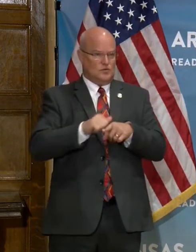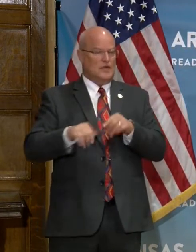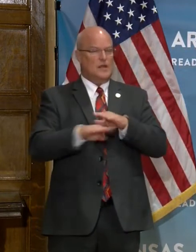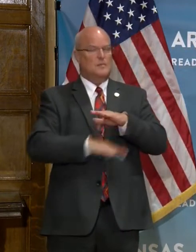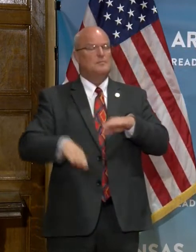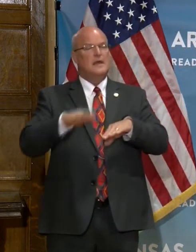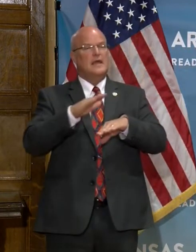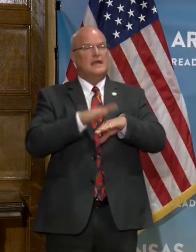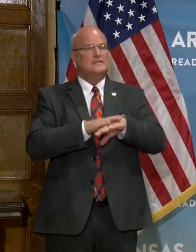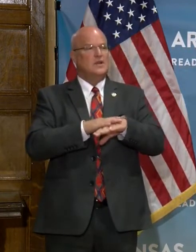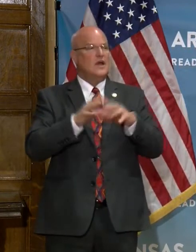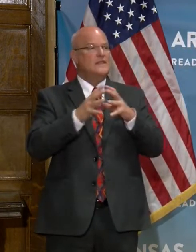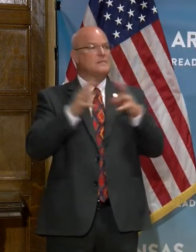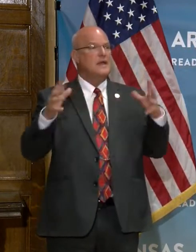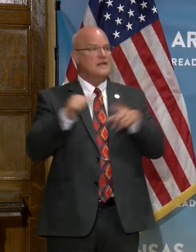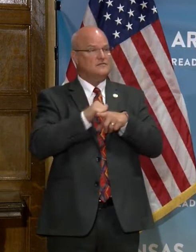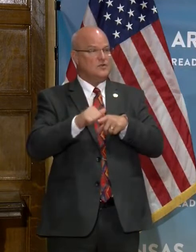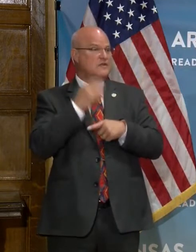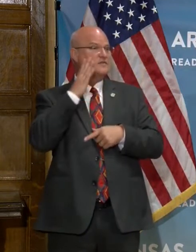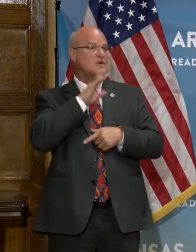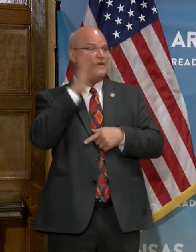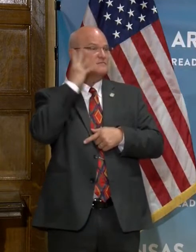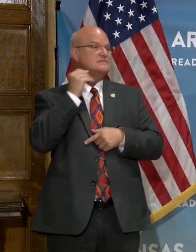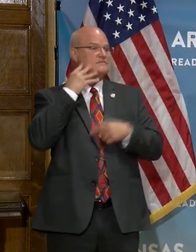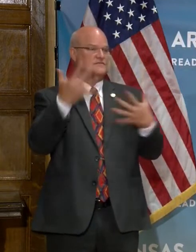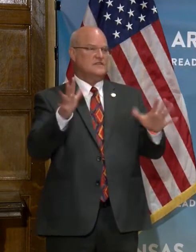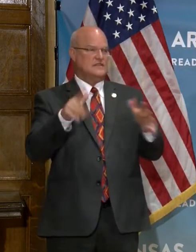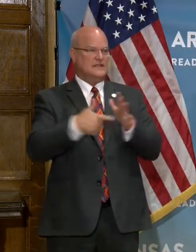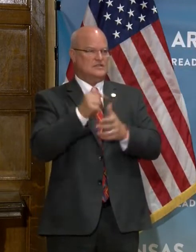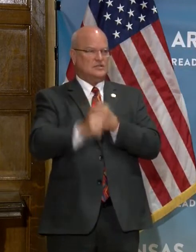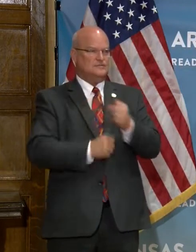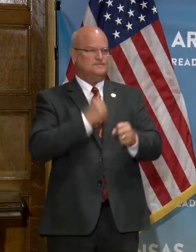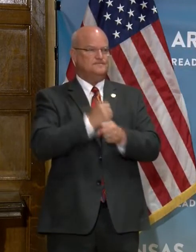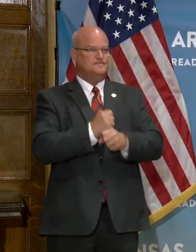based on the amount of training that we've actually got accomplished when we show up.